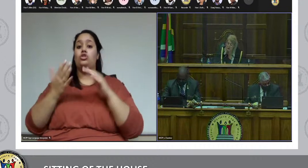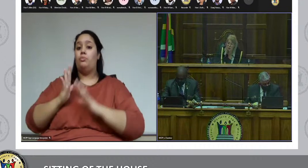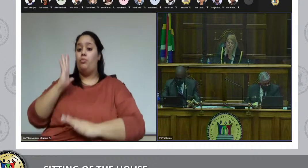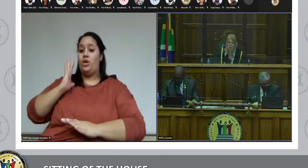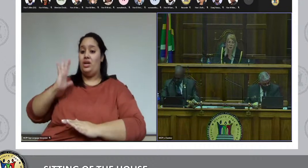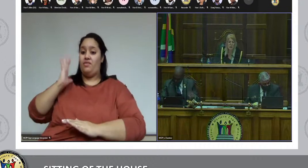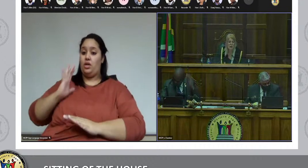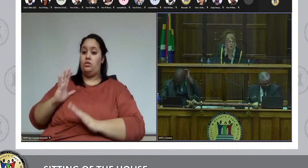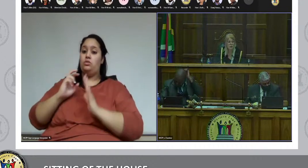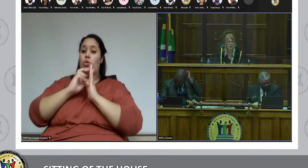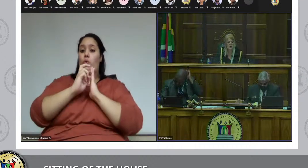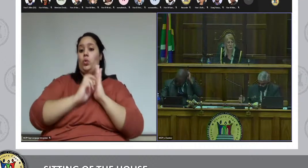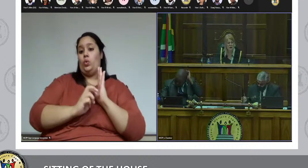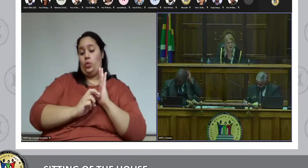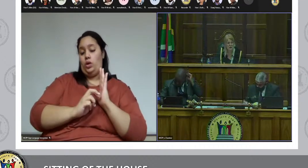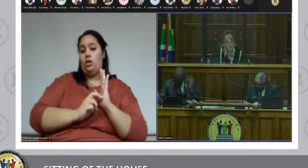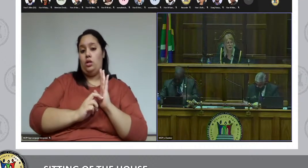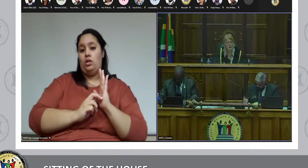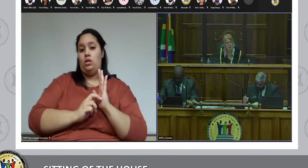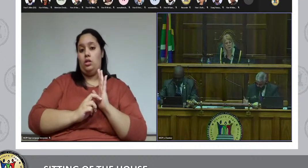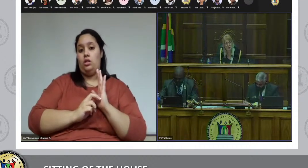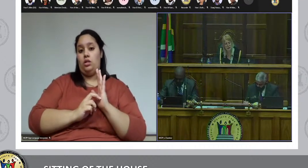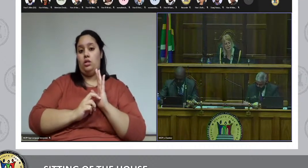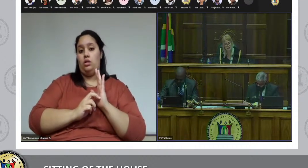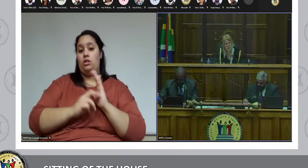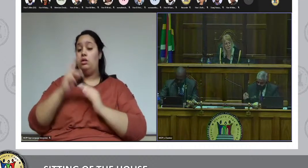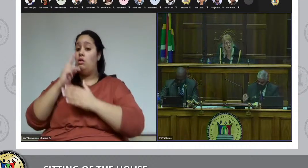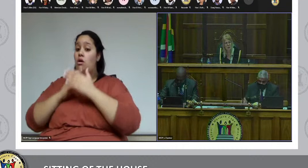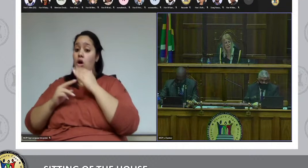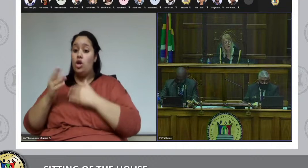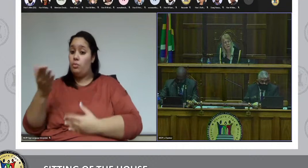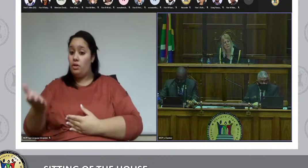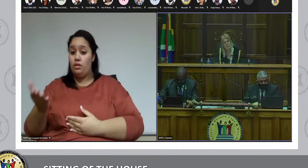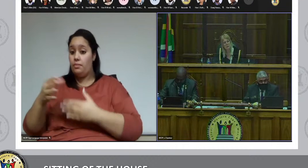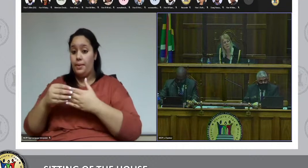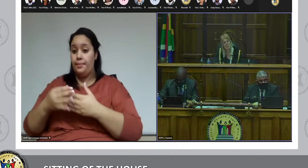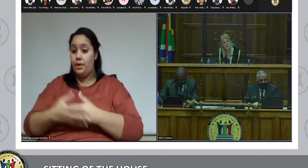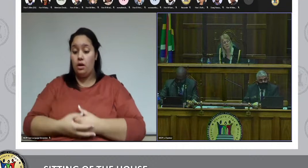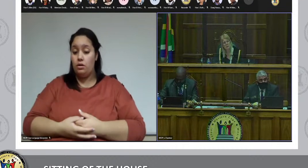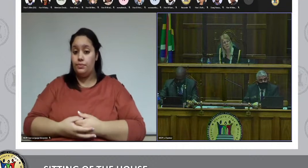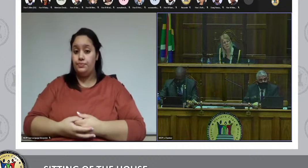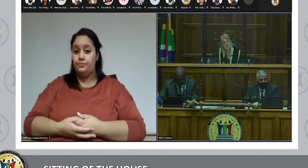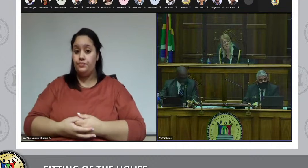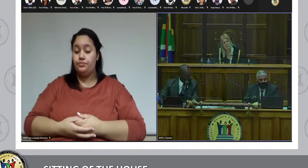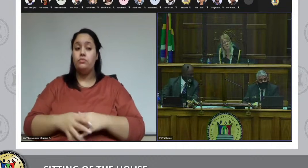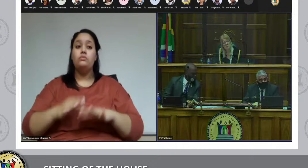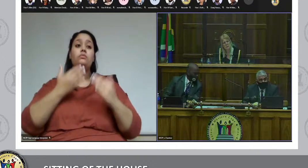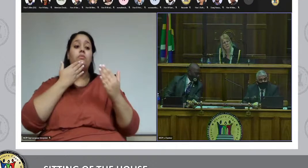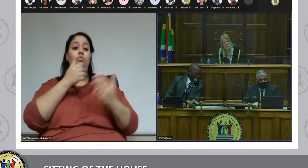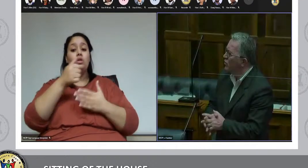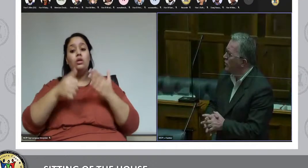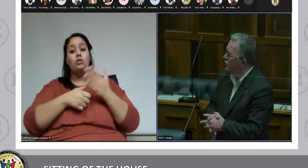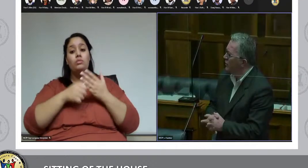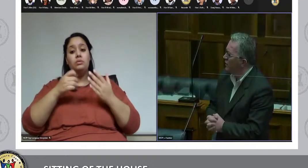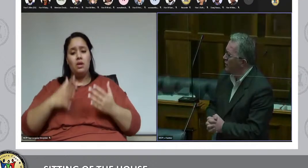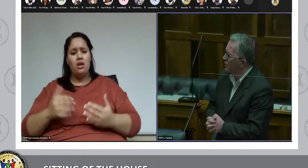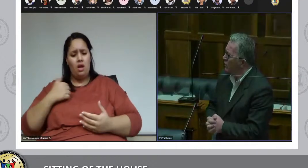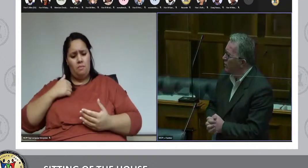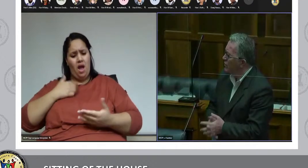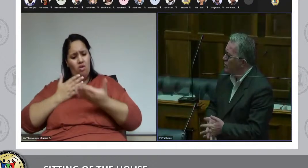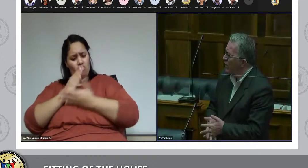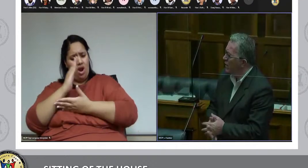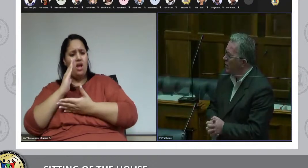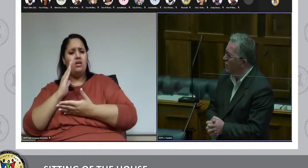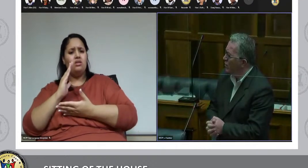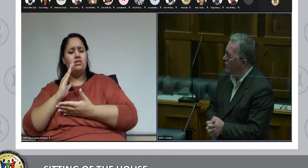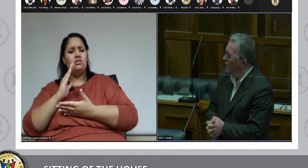previous rule that was decided upon. Honourable Dugmore. Thank you, Deputy Speaker. Sure, it's my right to differ